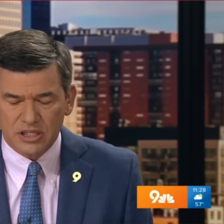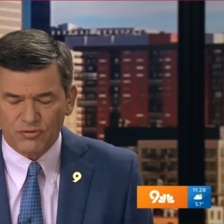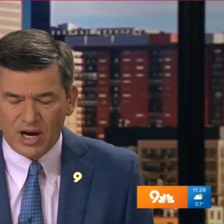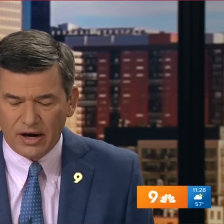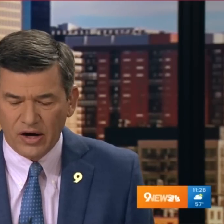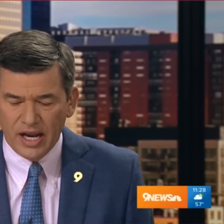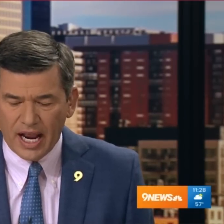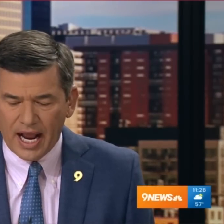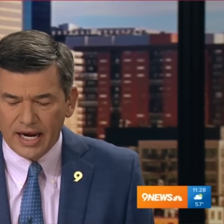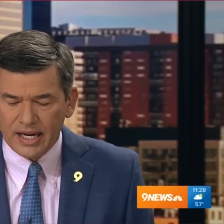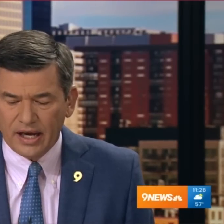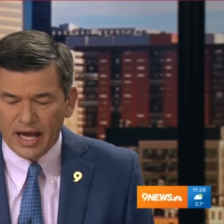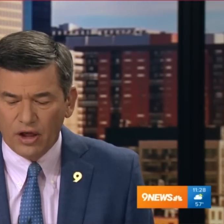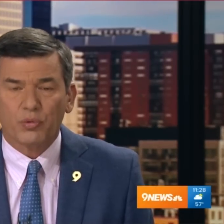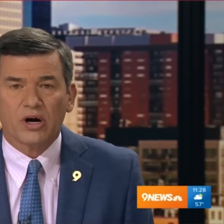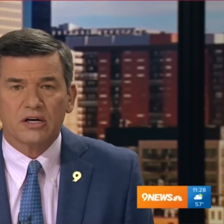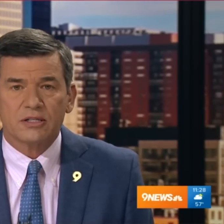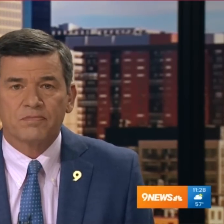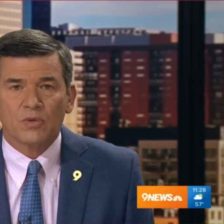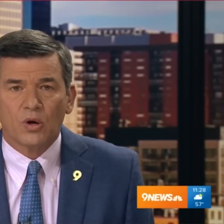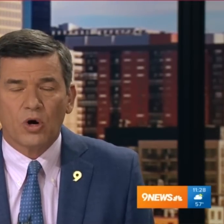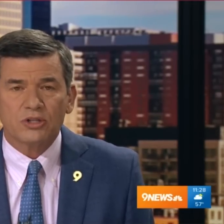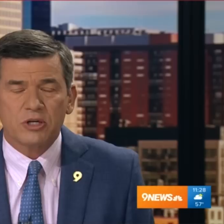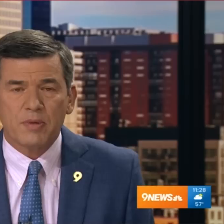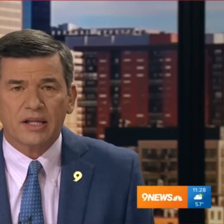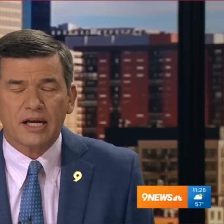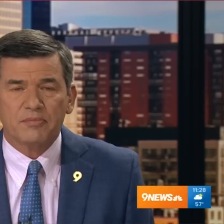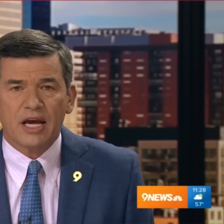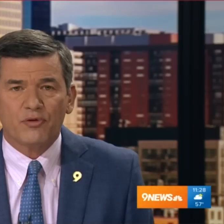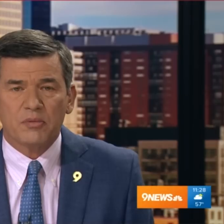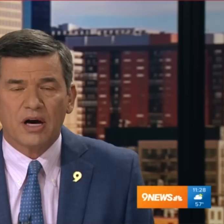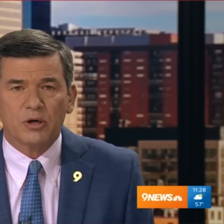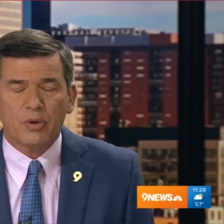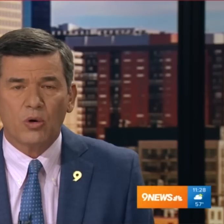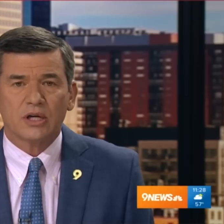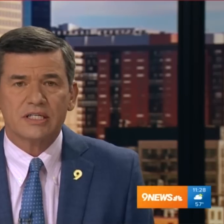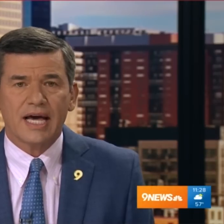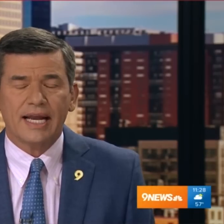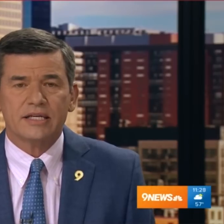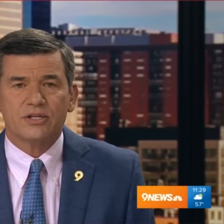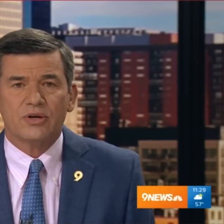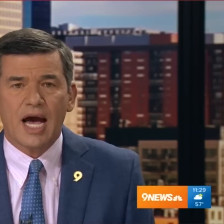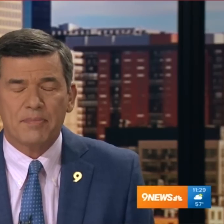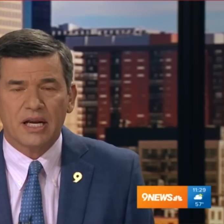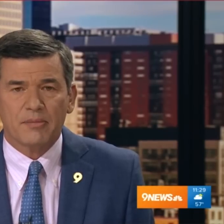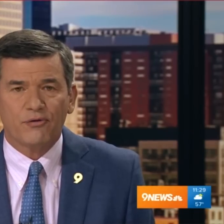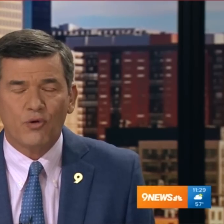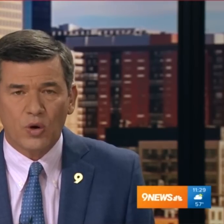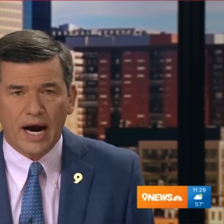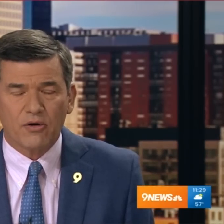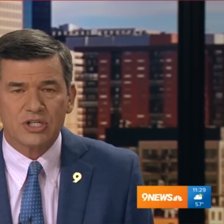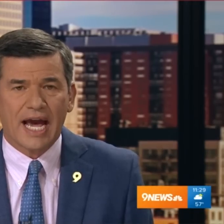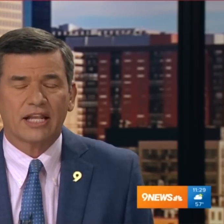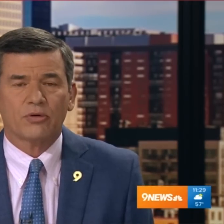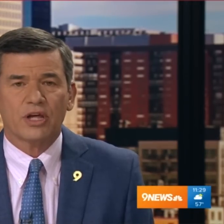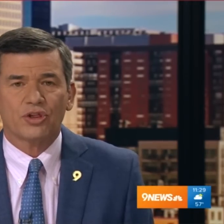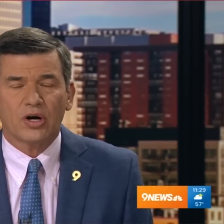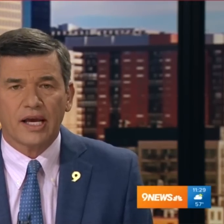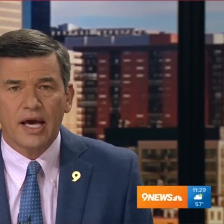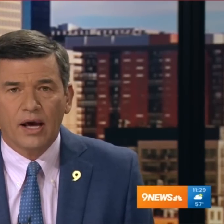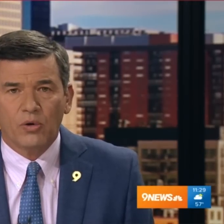slow, phased, even nimble reopening of the city of Denver. But sadly also talked about nearly 100 people in Denver that have died